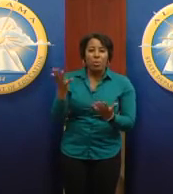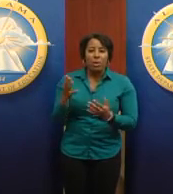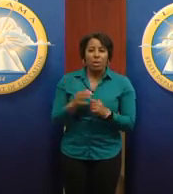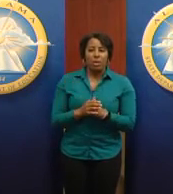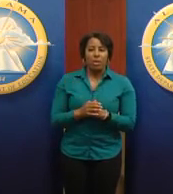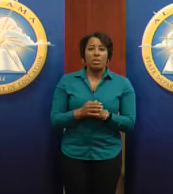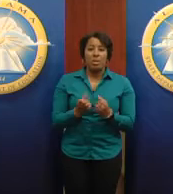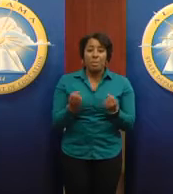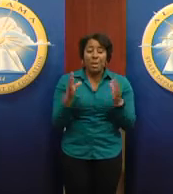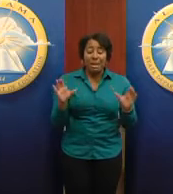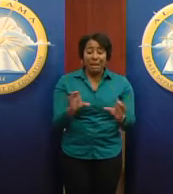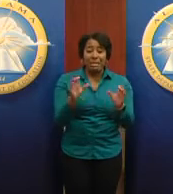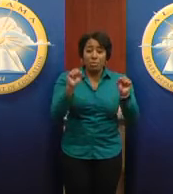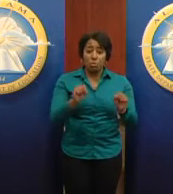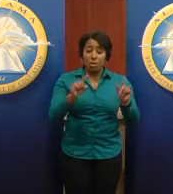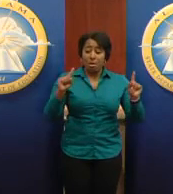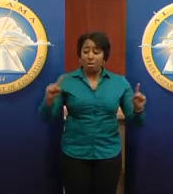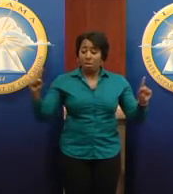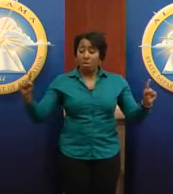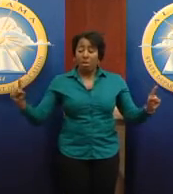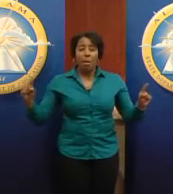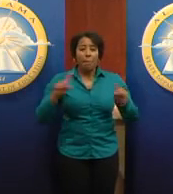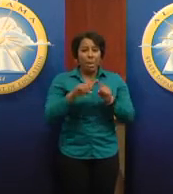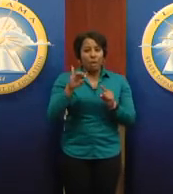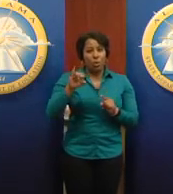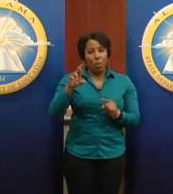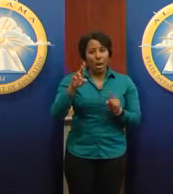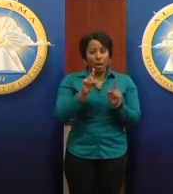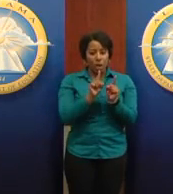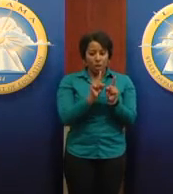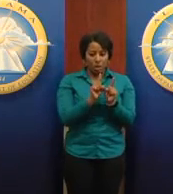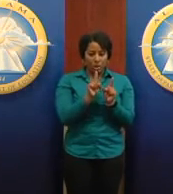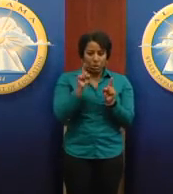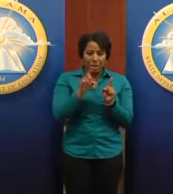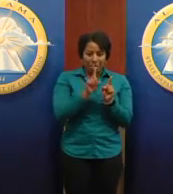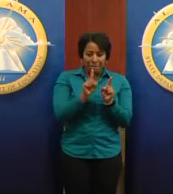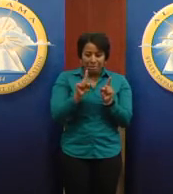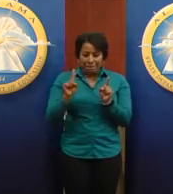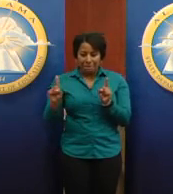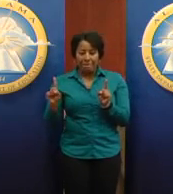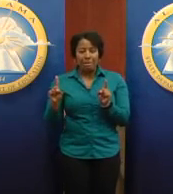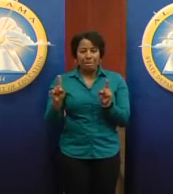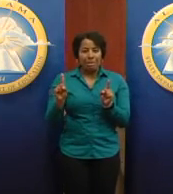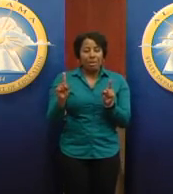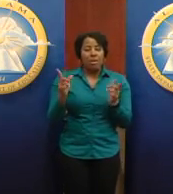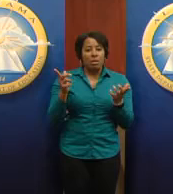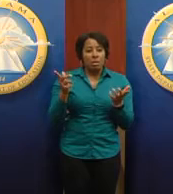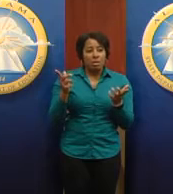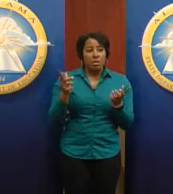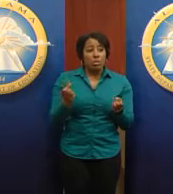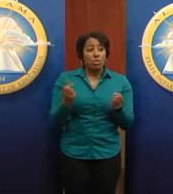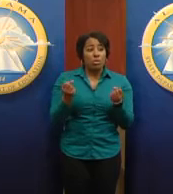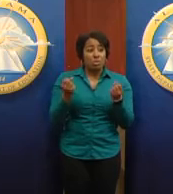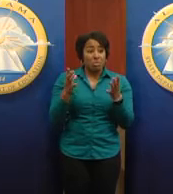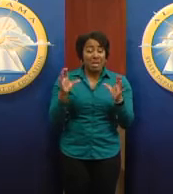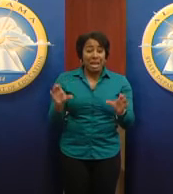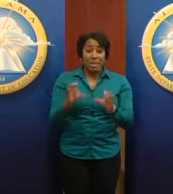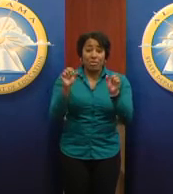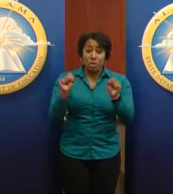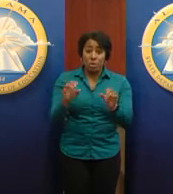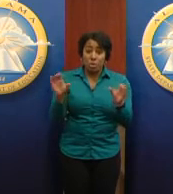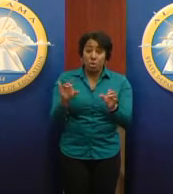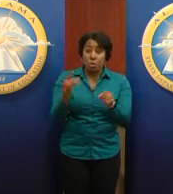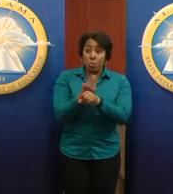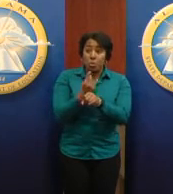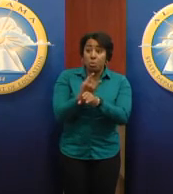Choir is not one that works well with that, because you need to have those voices close together, mixing together. There are many activities you can do with a mask on. Choir